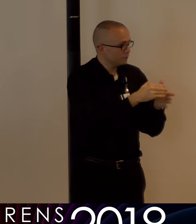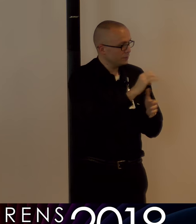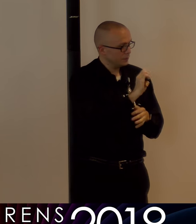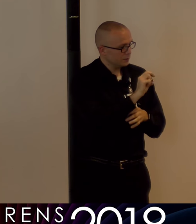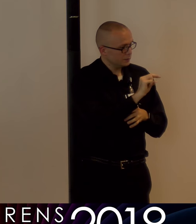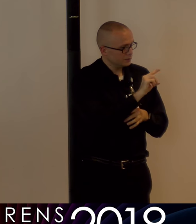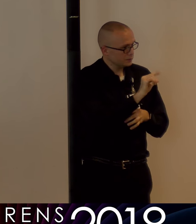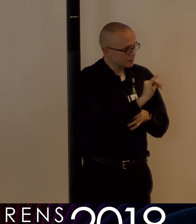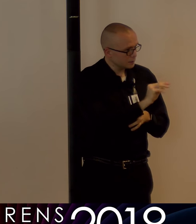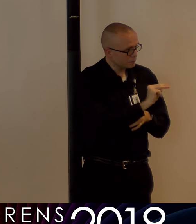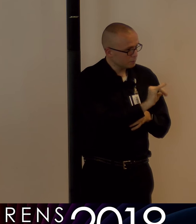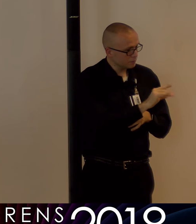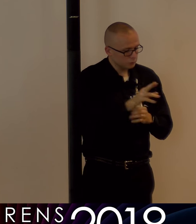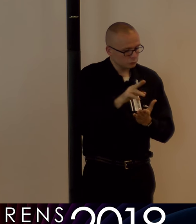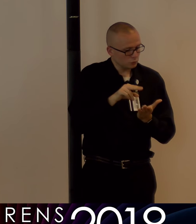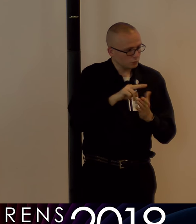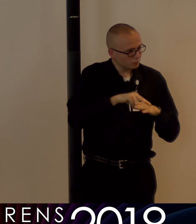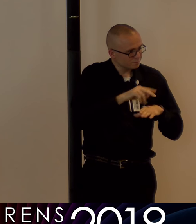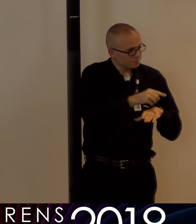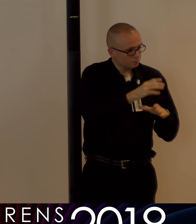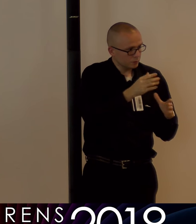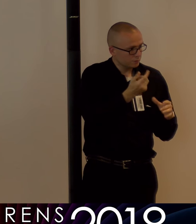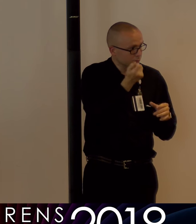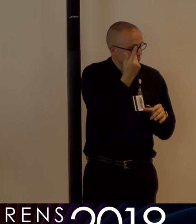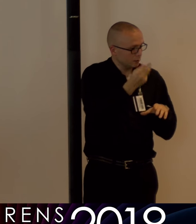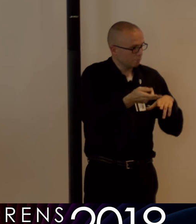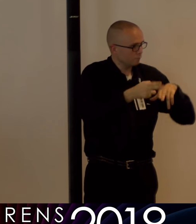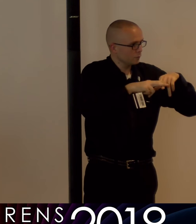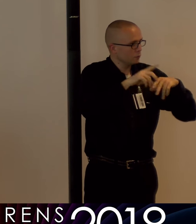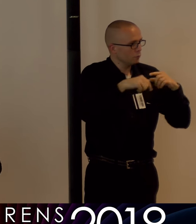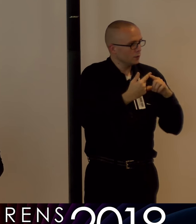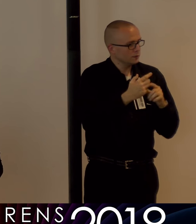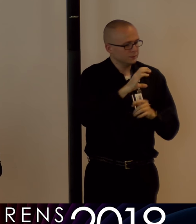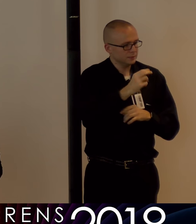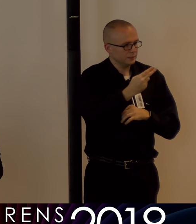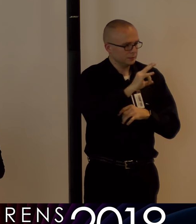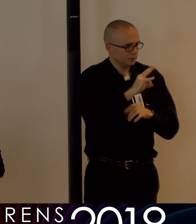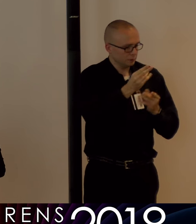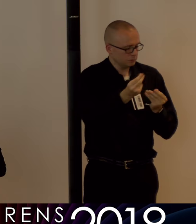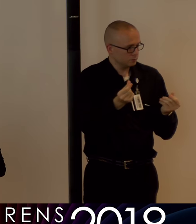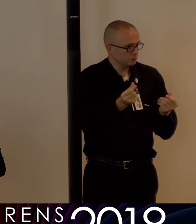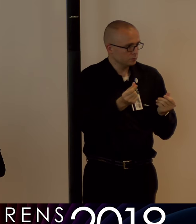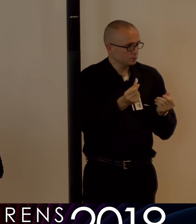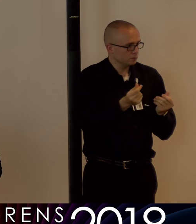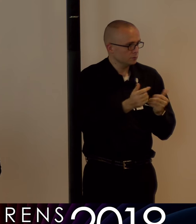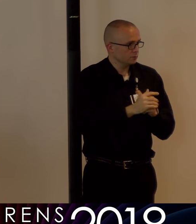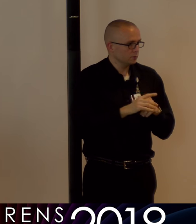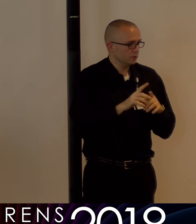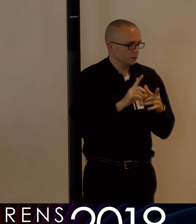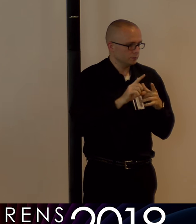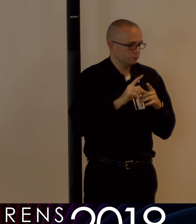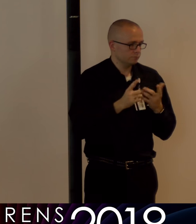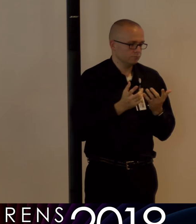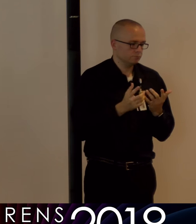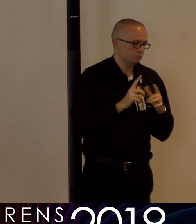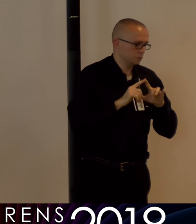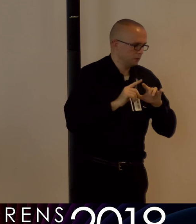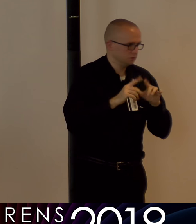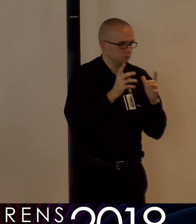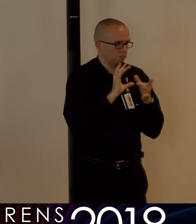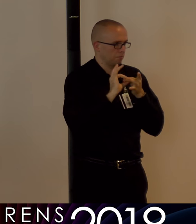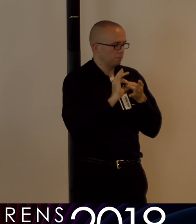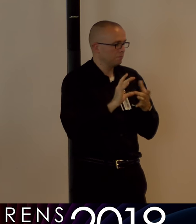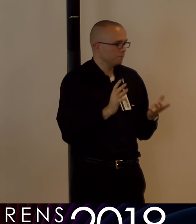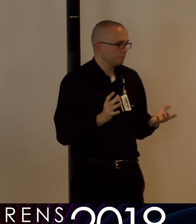wild type, in the normal, but it goes up when you get rid of CHD7 in a dose-dependent fashion.